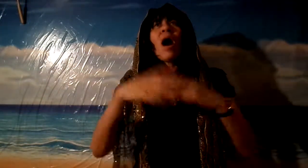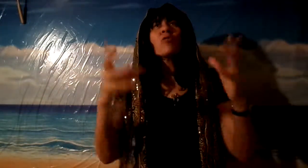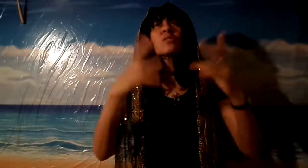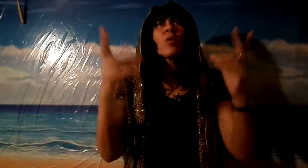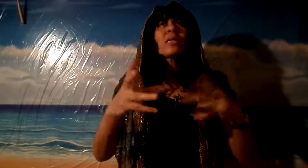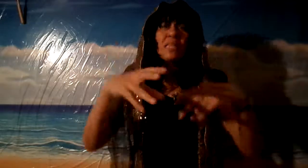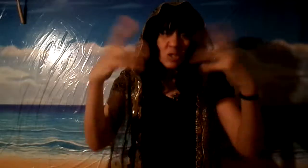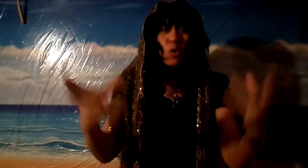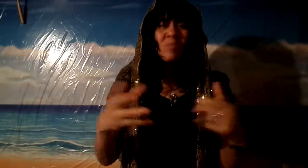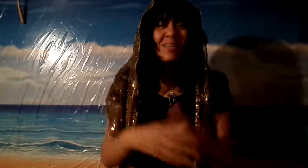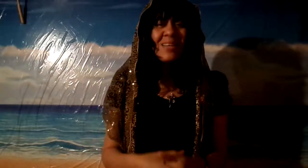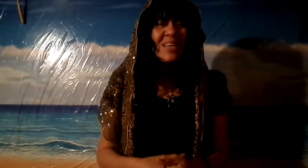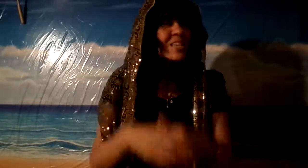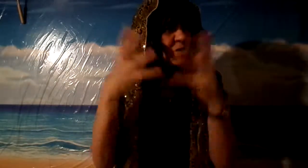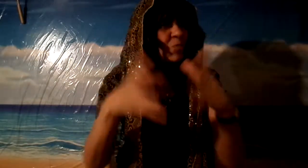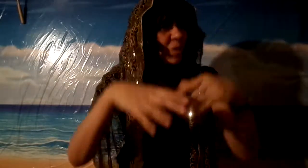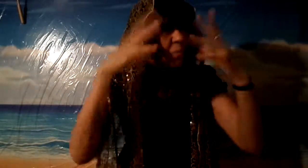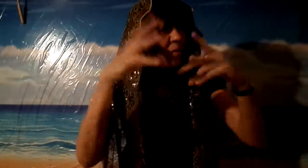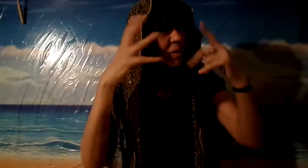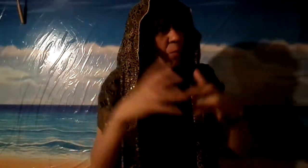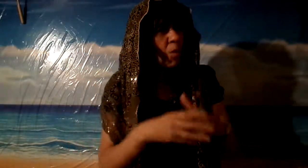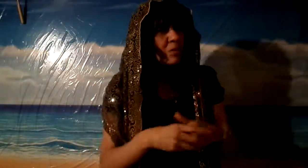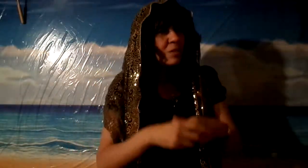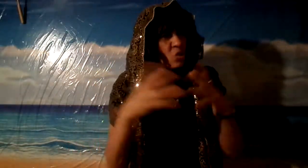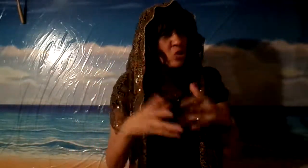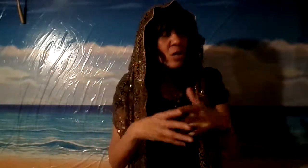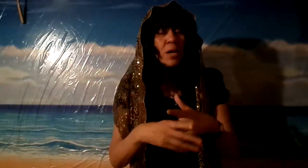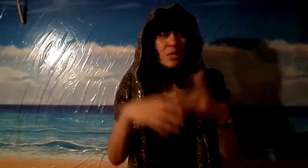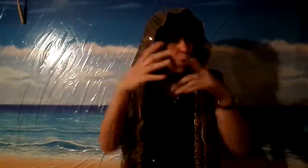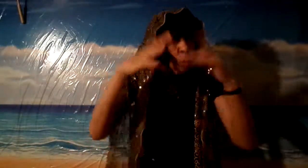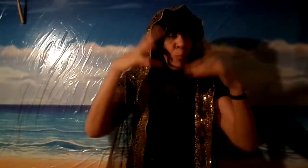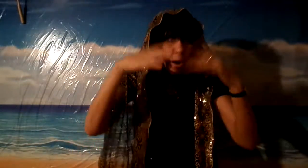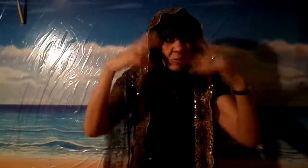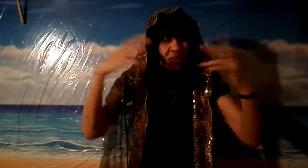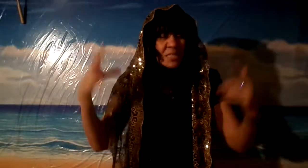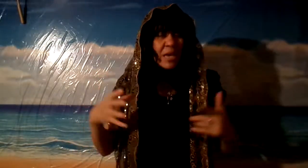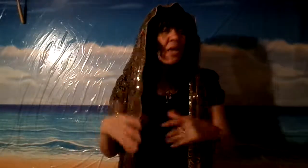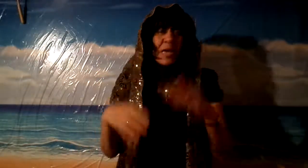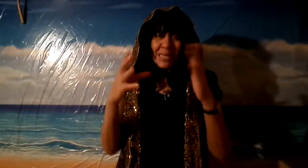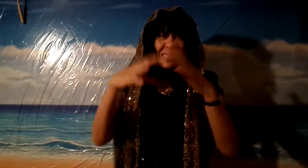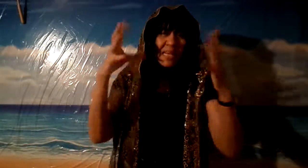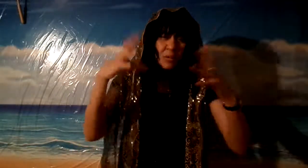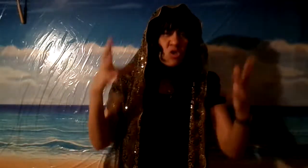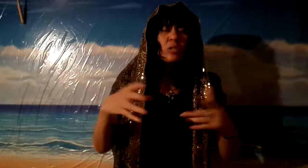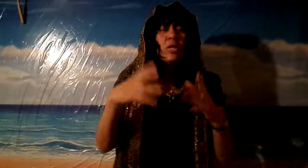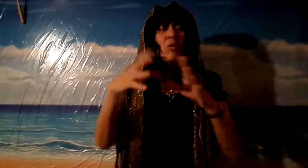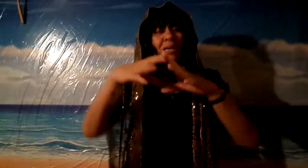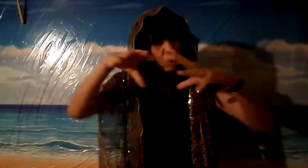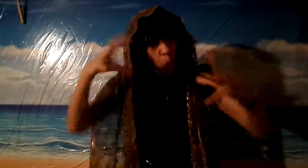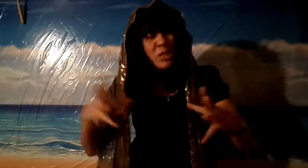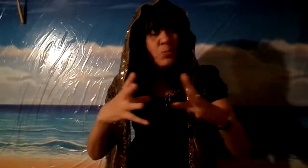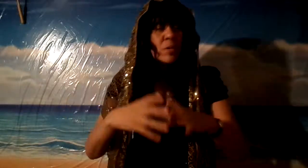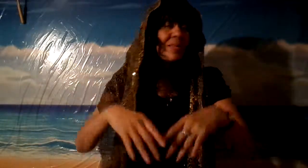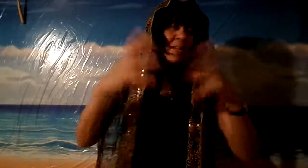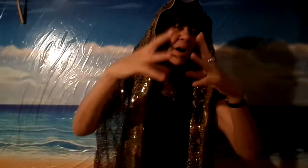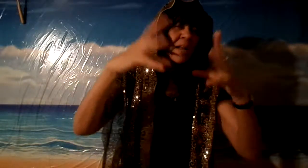it's spoken in tongue. It's something very important in church about this day. It's a lot of church, they don't have the Holy Spirit, they don't have